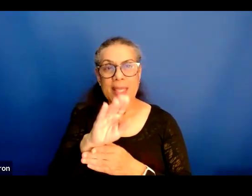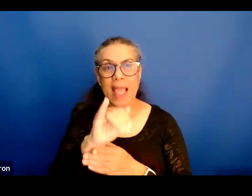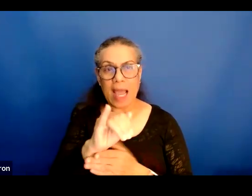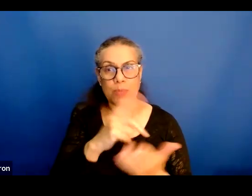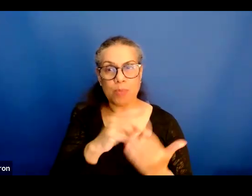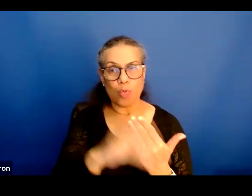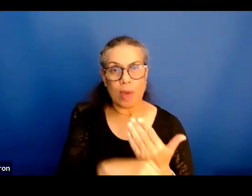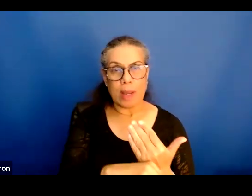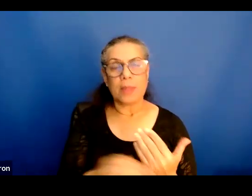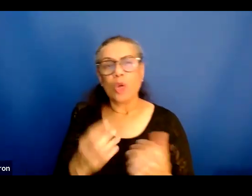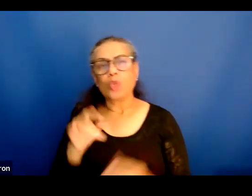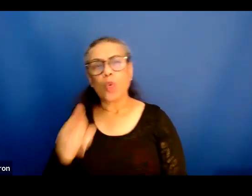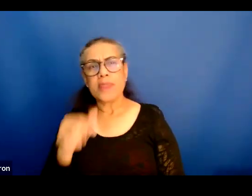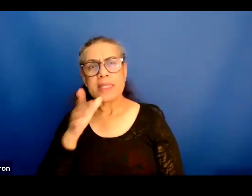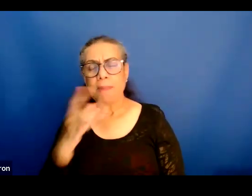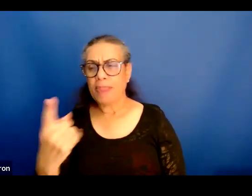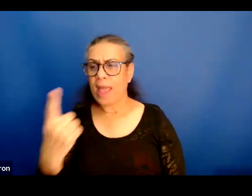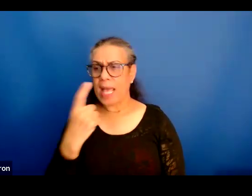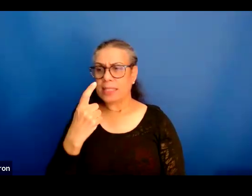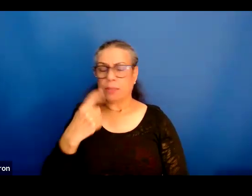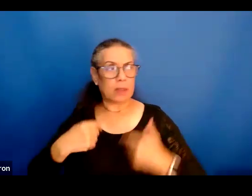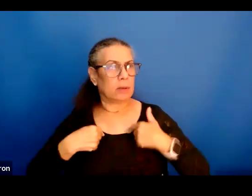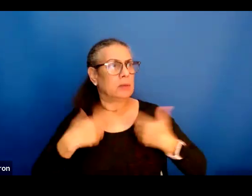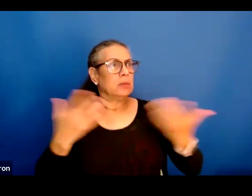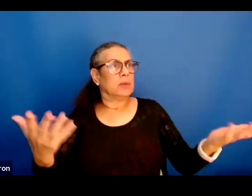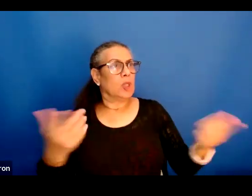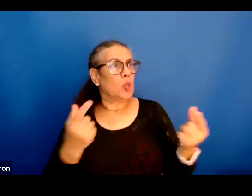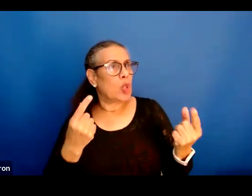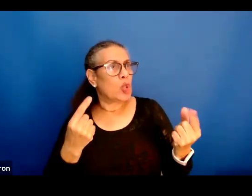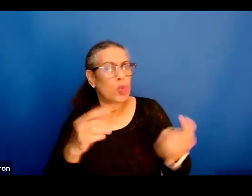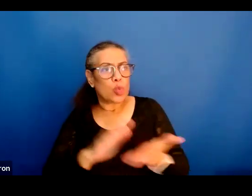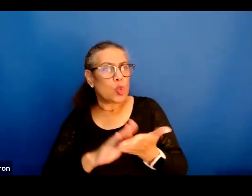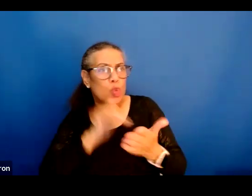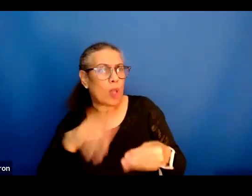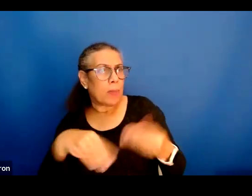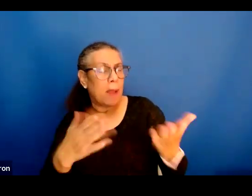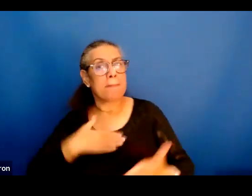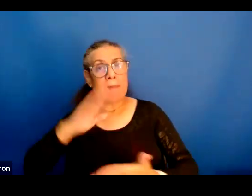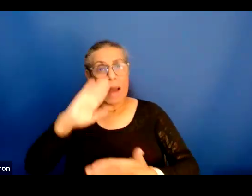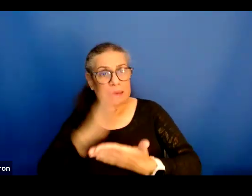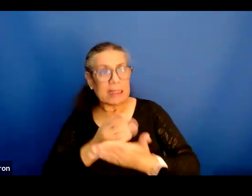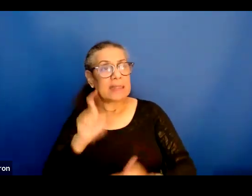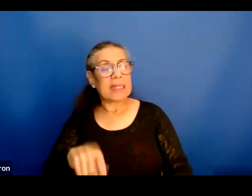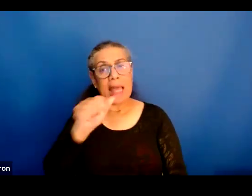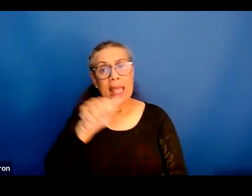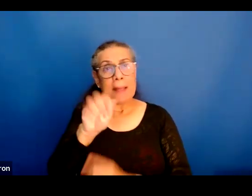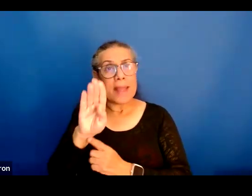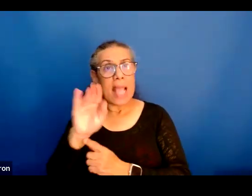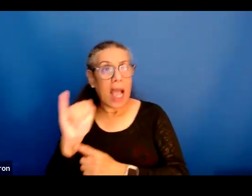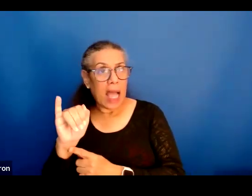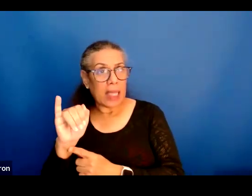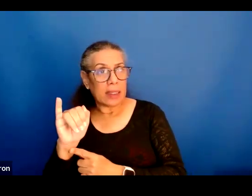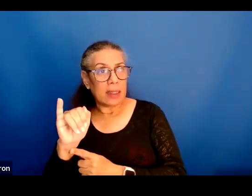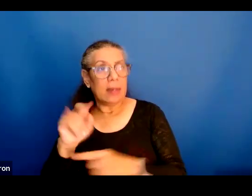She asked me, what can I do about it? Because my son need ABI